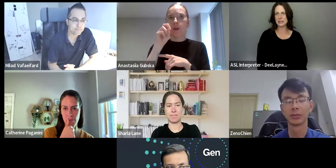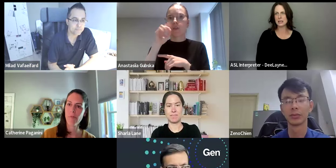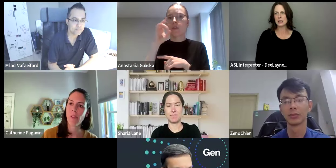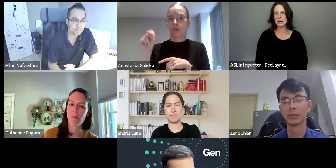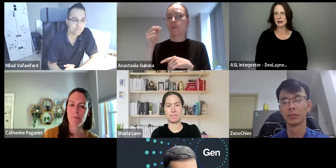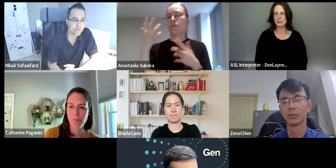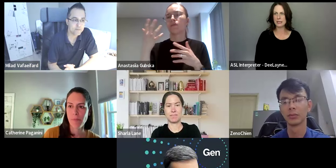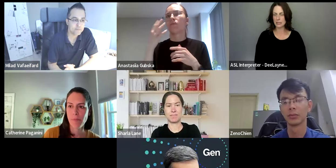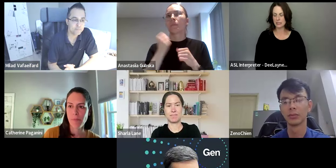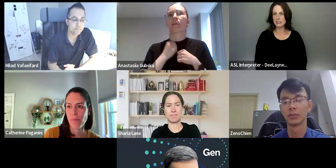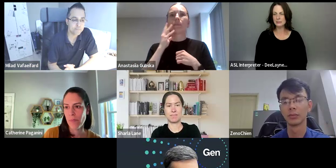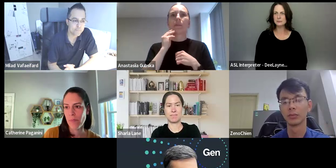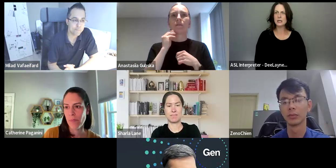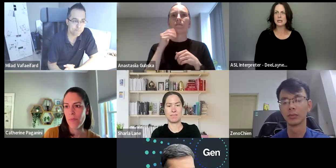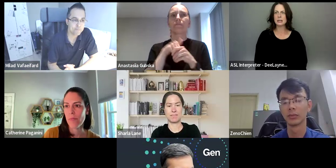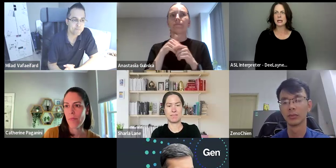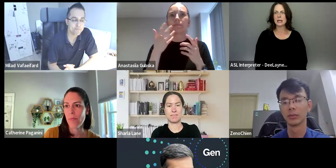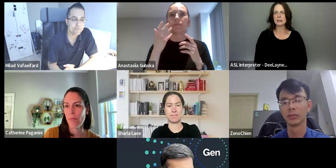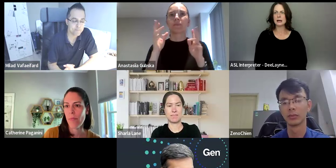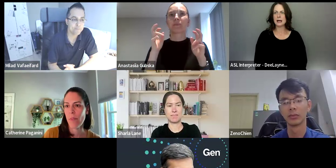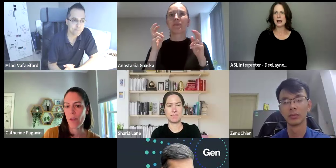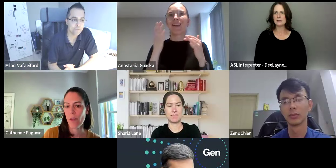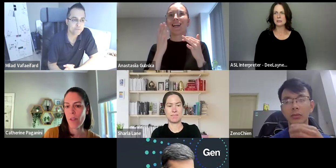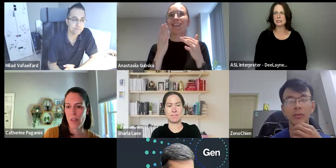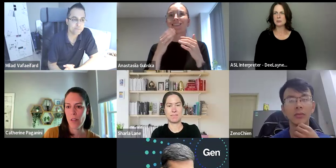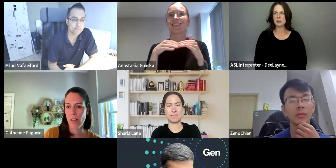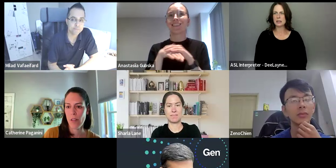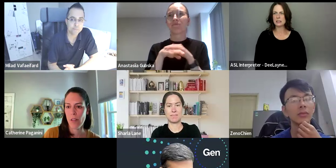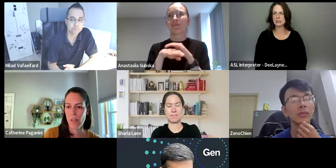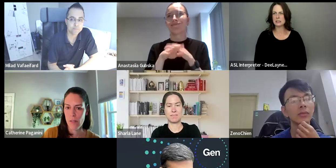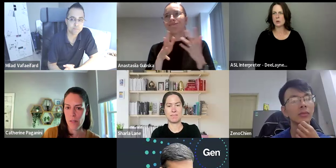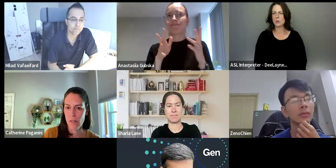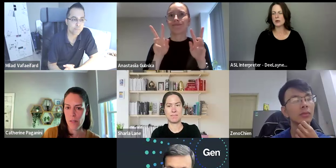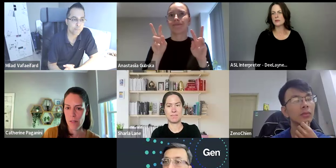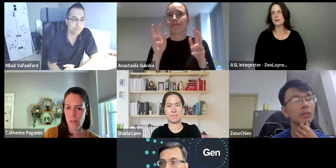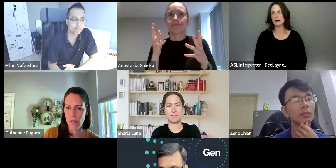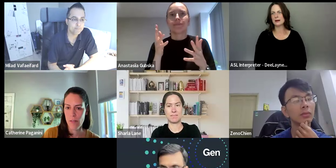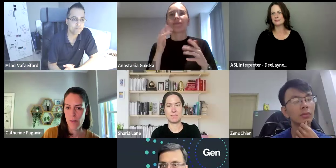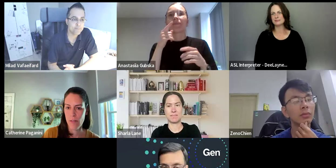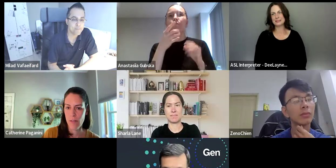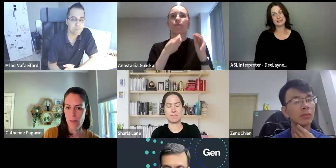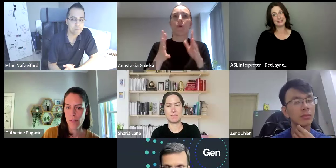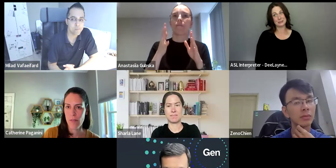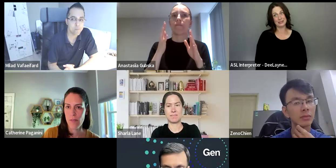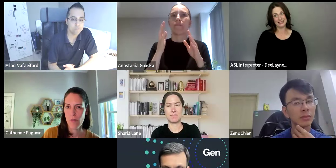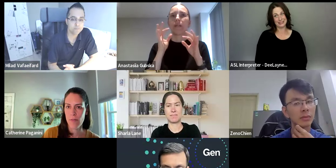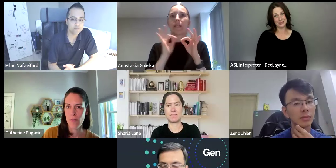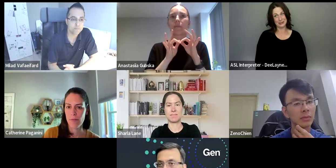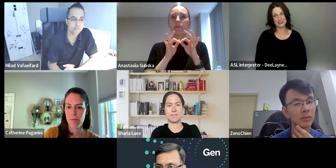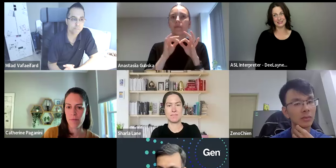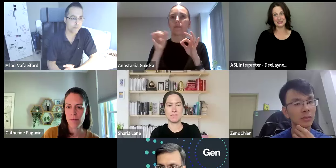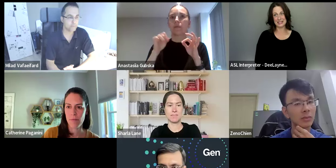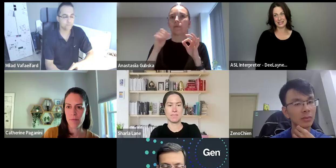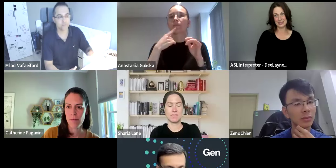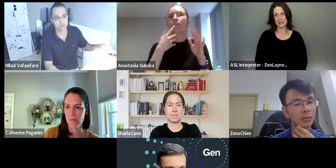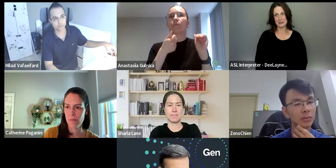AWS in London, and I have some experience with some accessibility